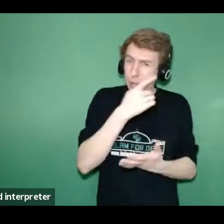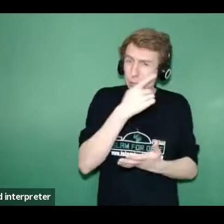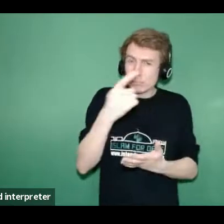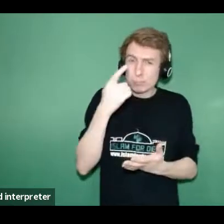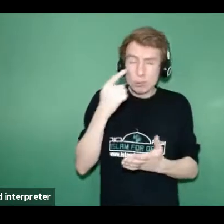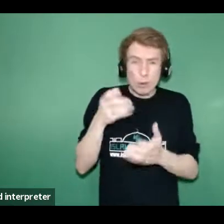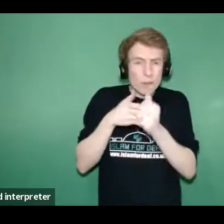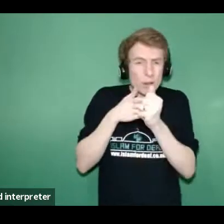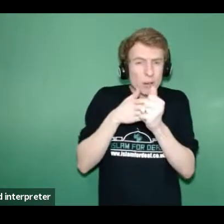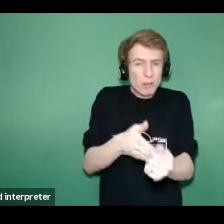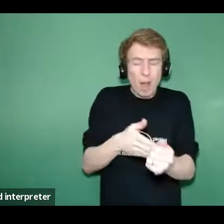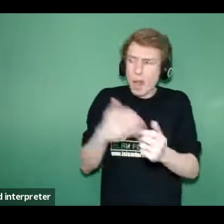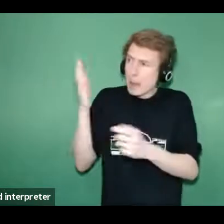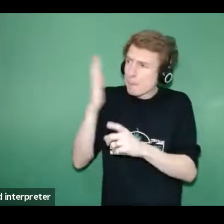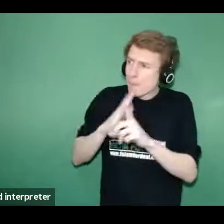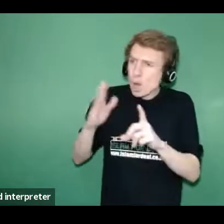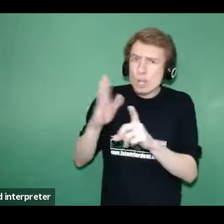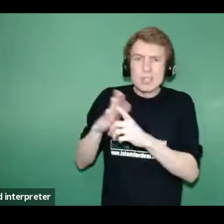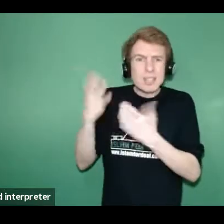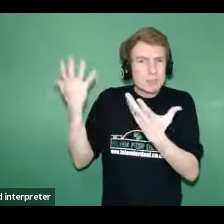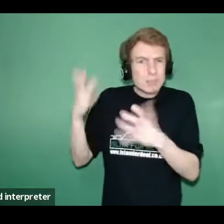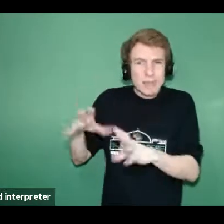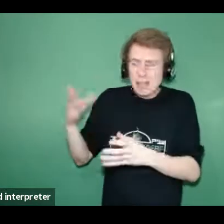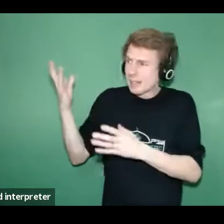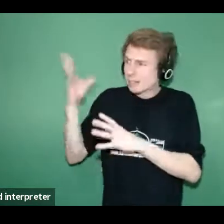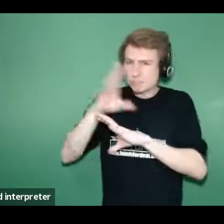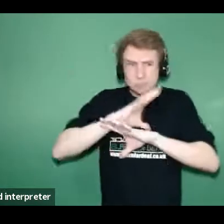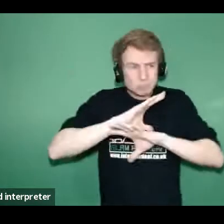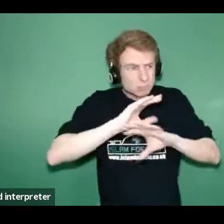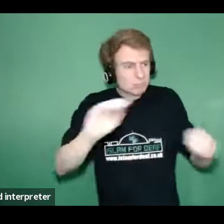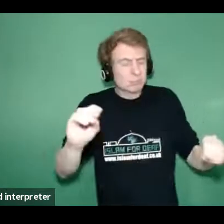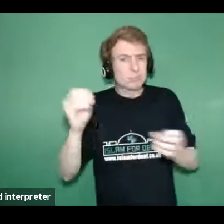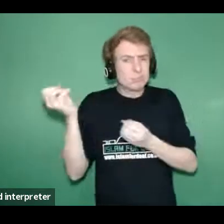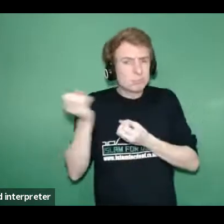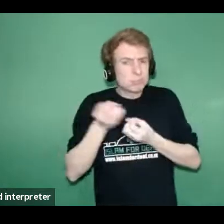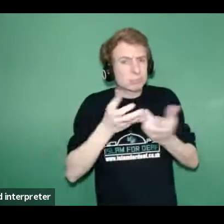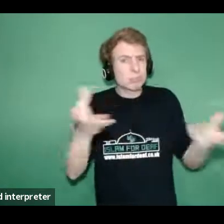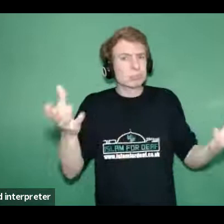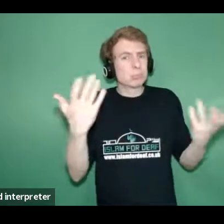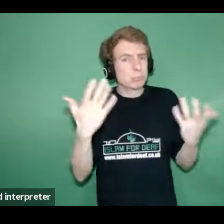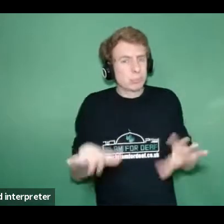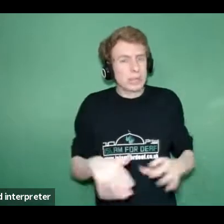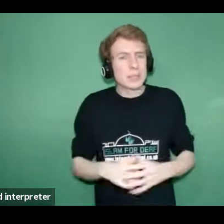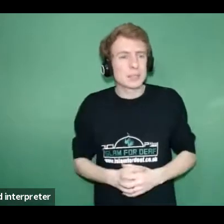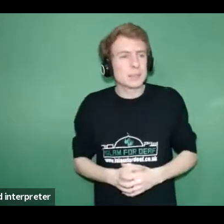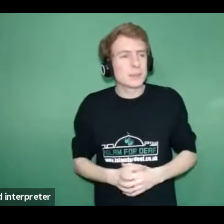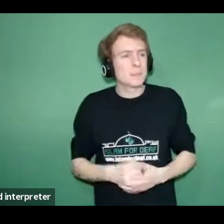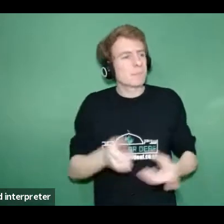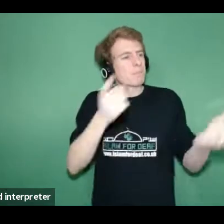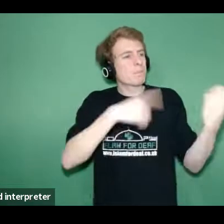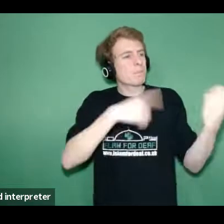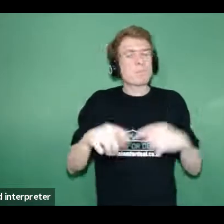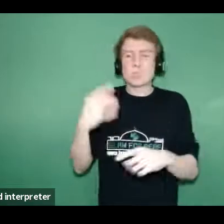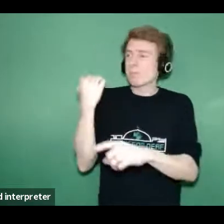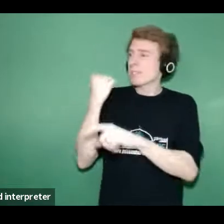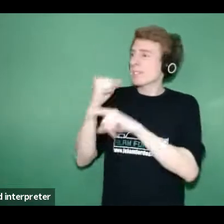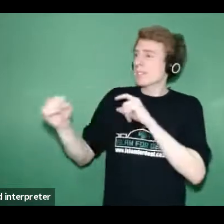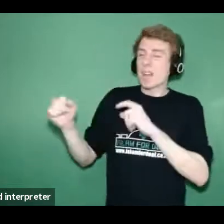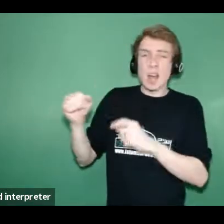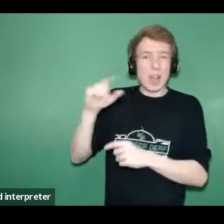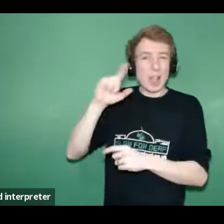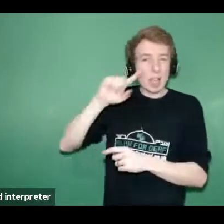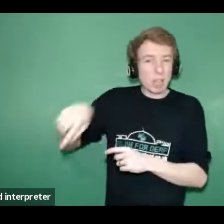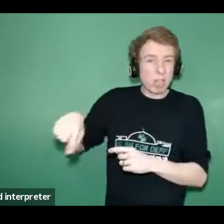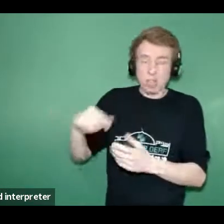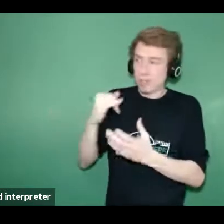A guide and a mercy. Who then does more wrong than those who deny Allah's revelations and turn away from them? We